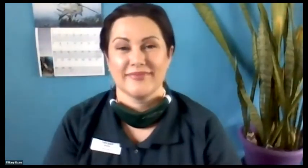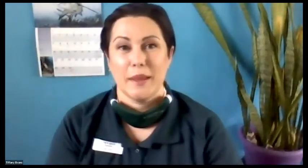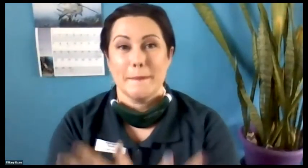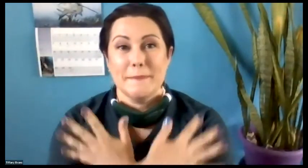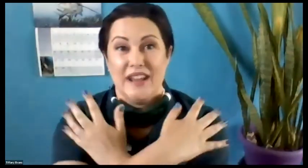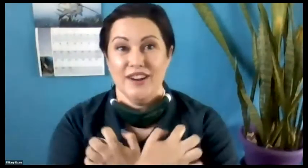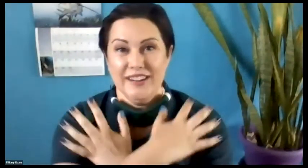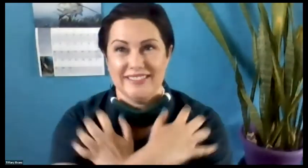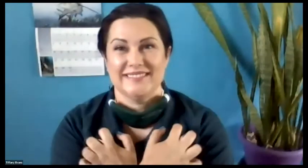Bear.